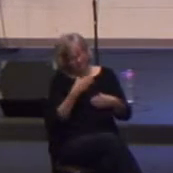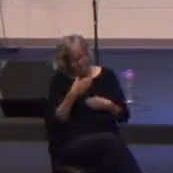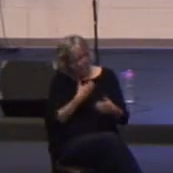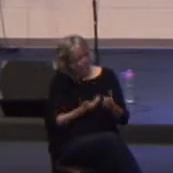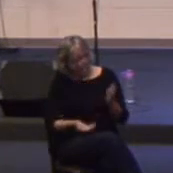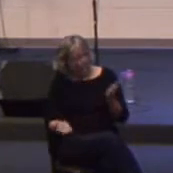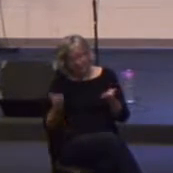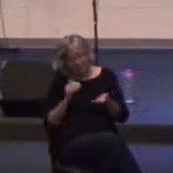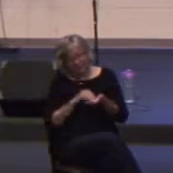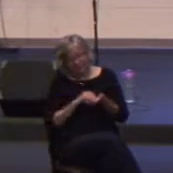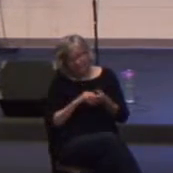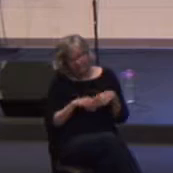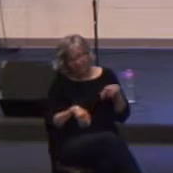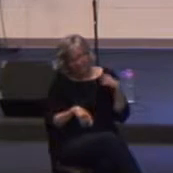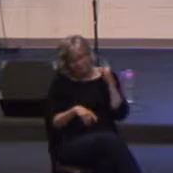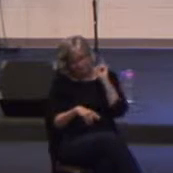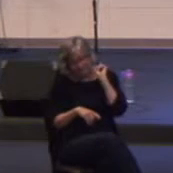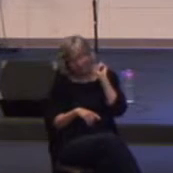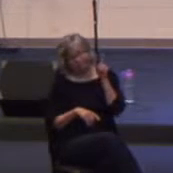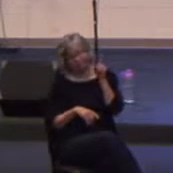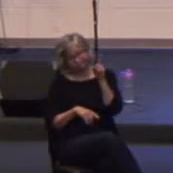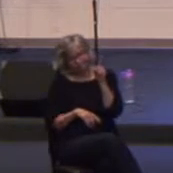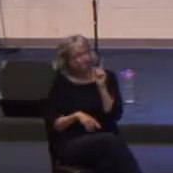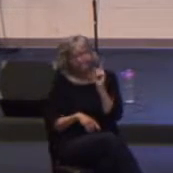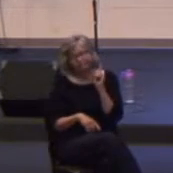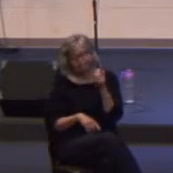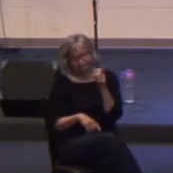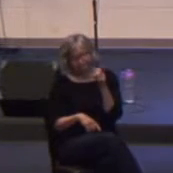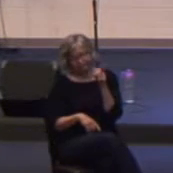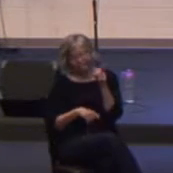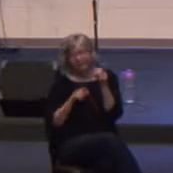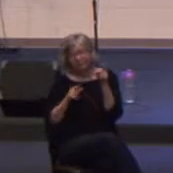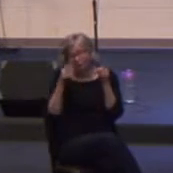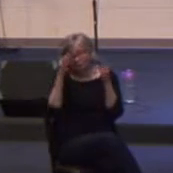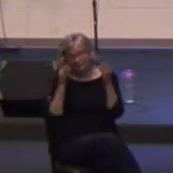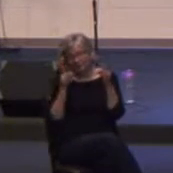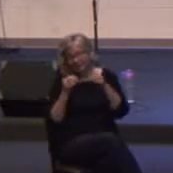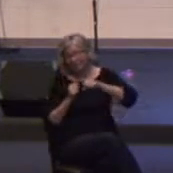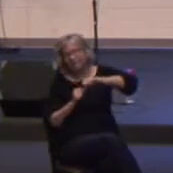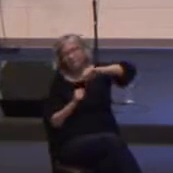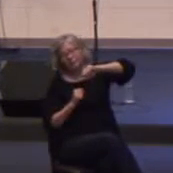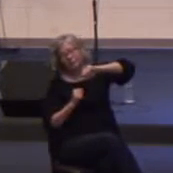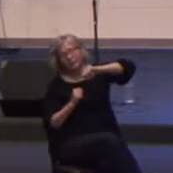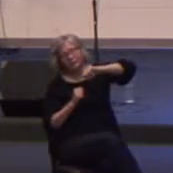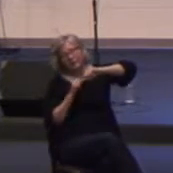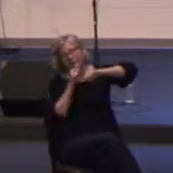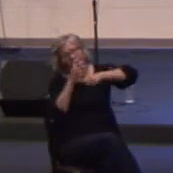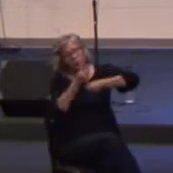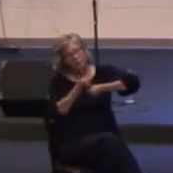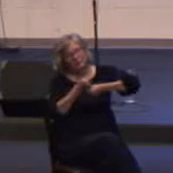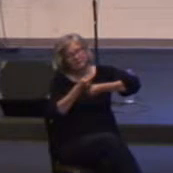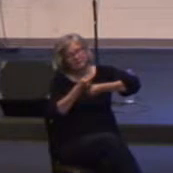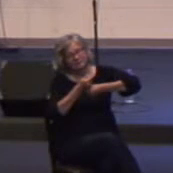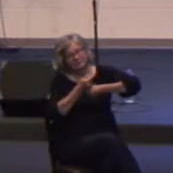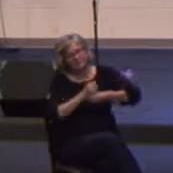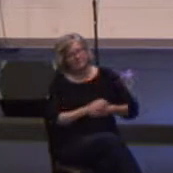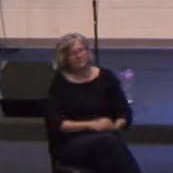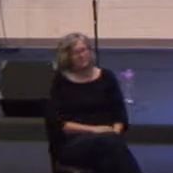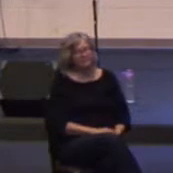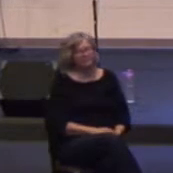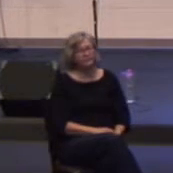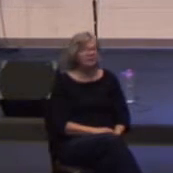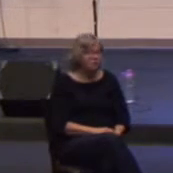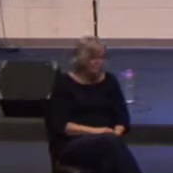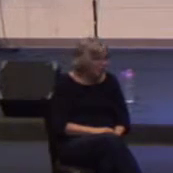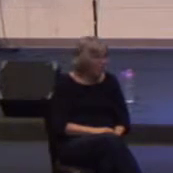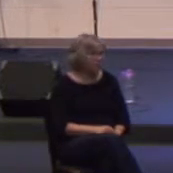ultimately your decision to turn away from trust in God. And